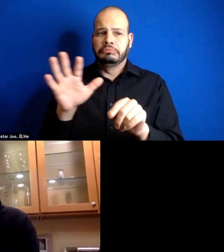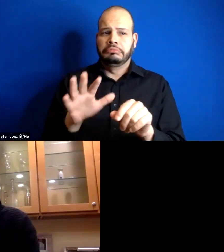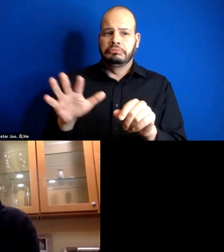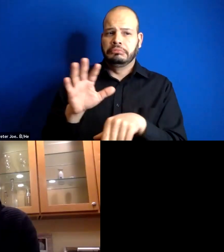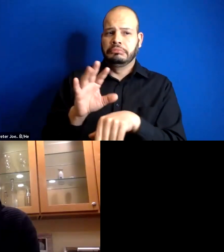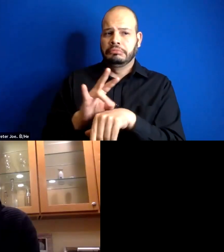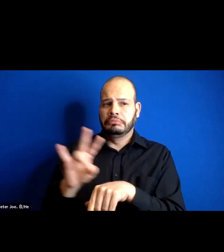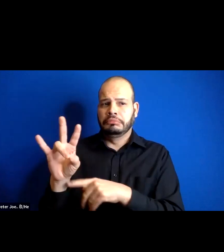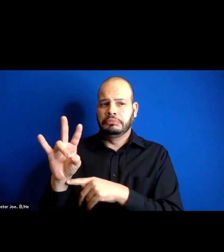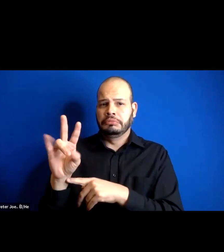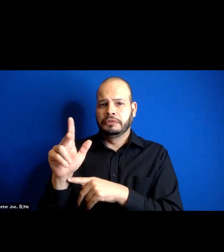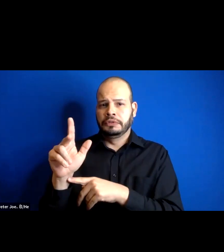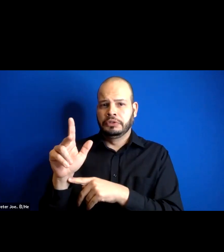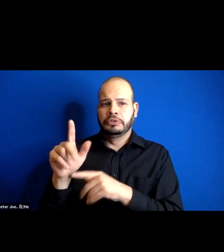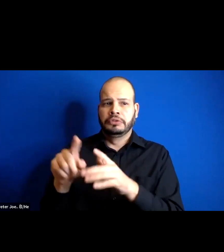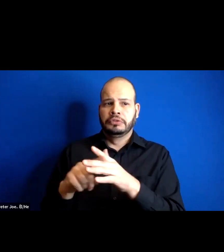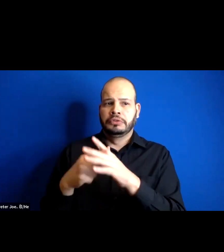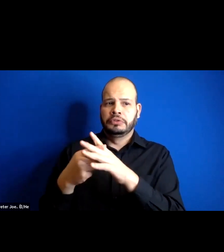7:23.